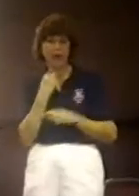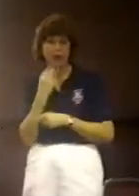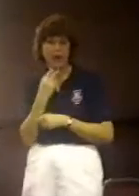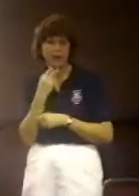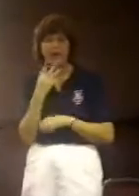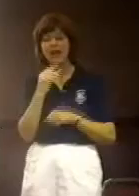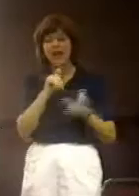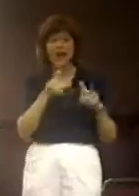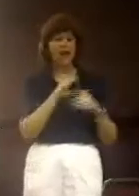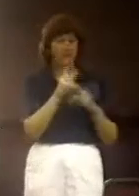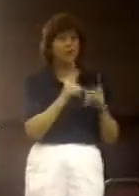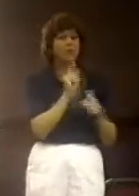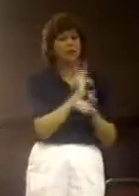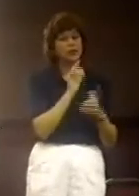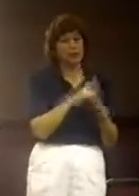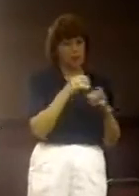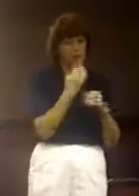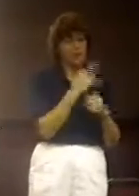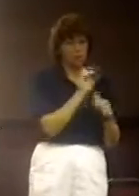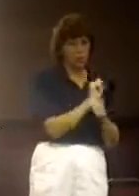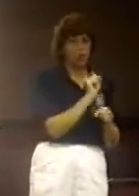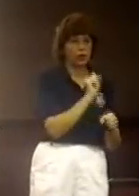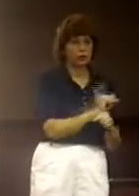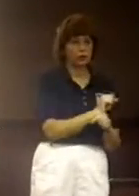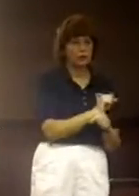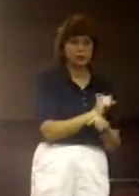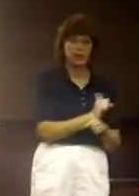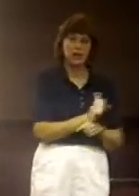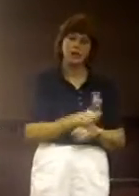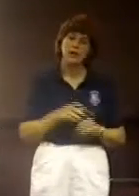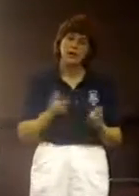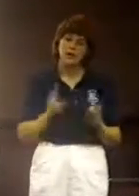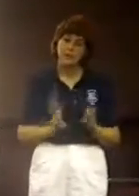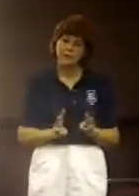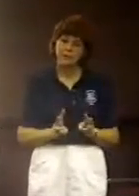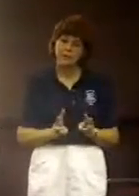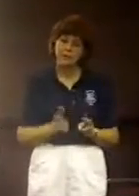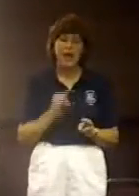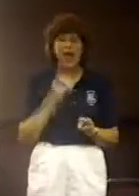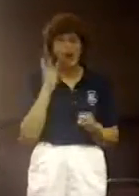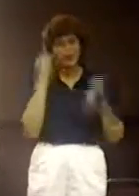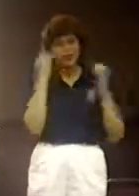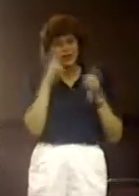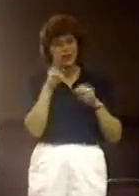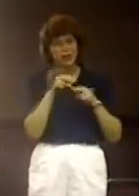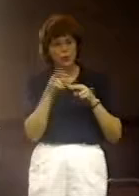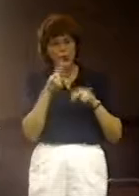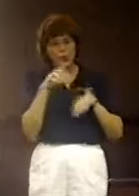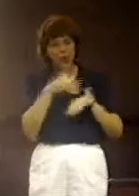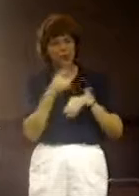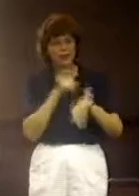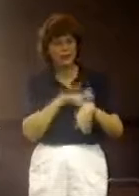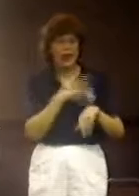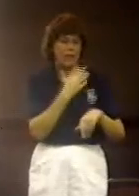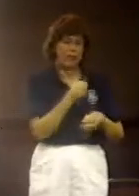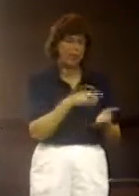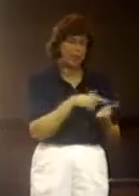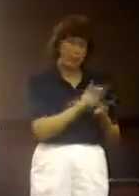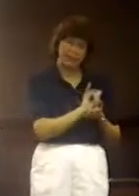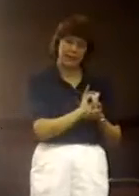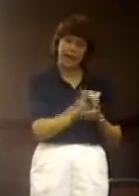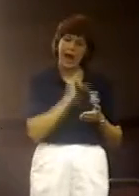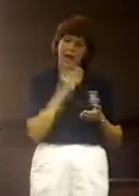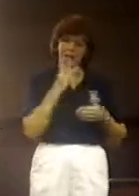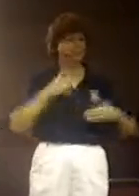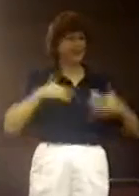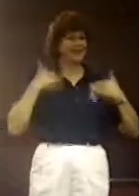And now a lot of people use that in their work. Well, I was a teacher trainer at the time, and really I